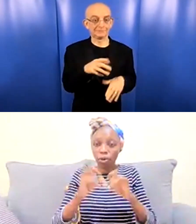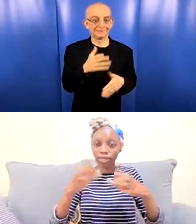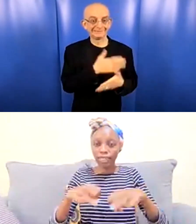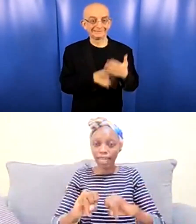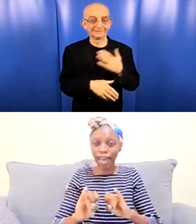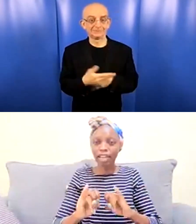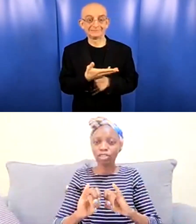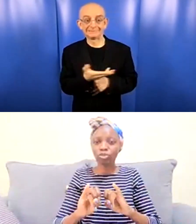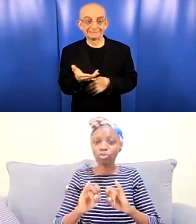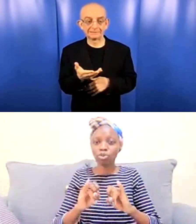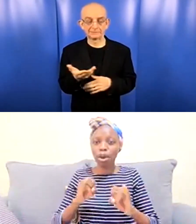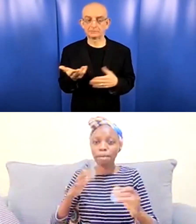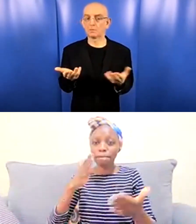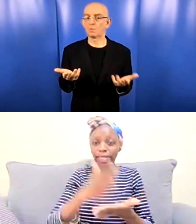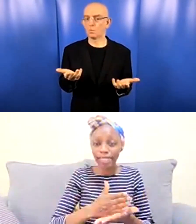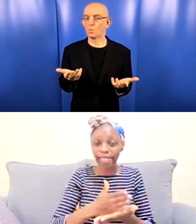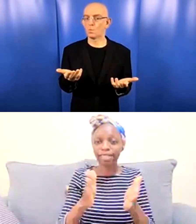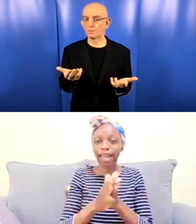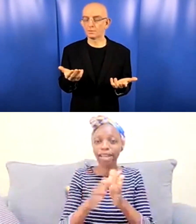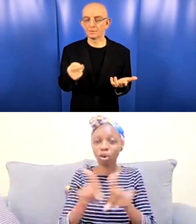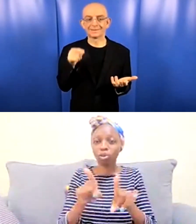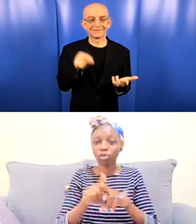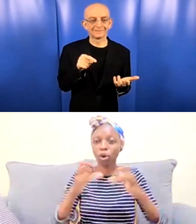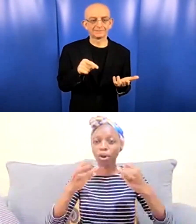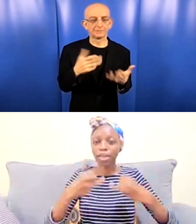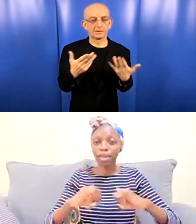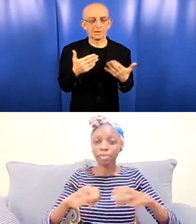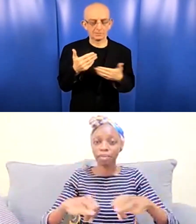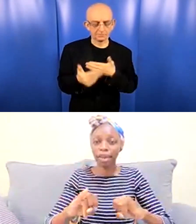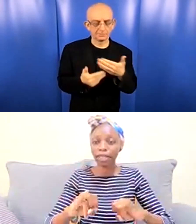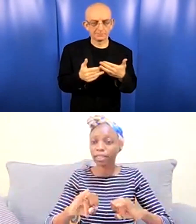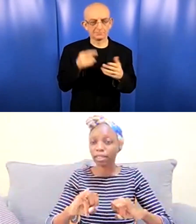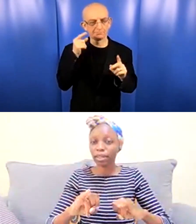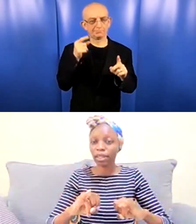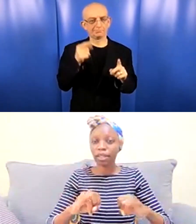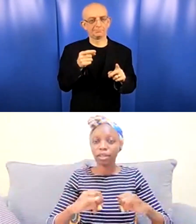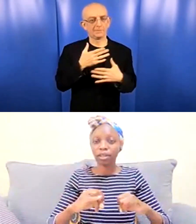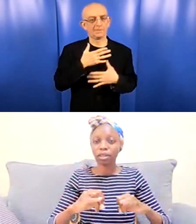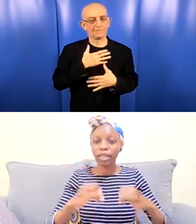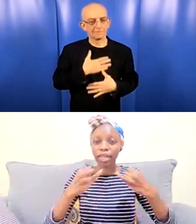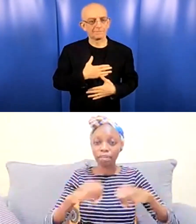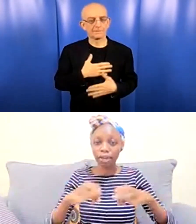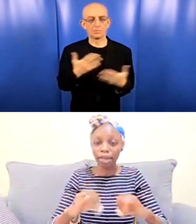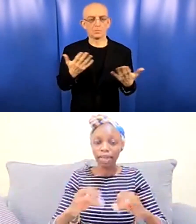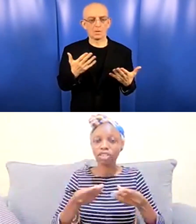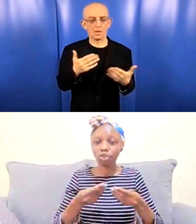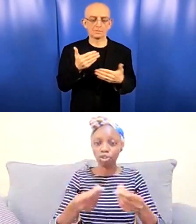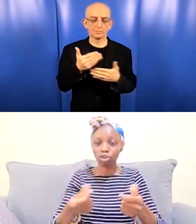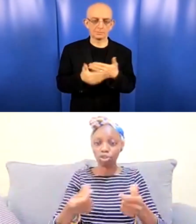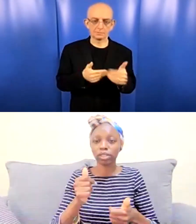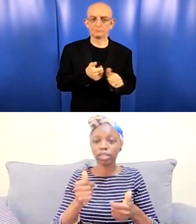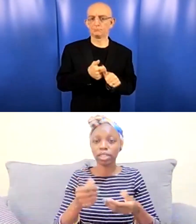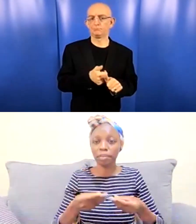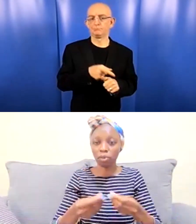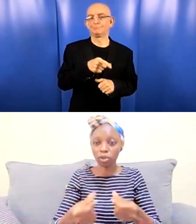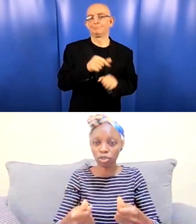mitigate and also implement the solutions